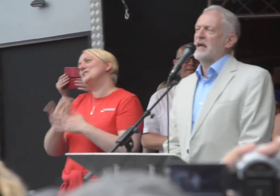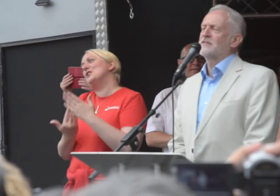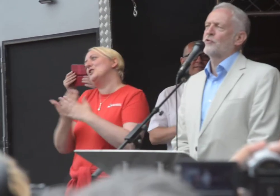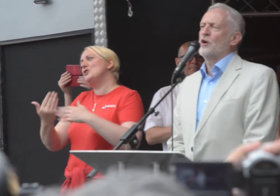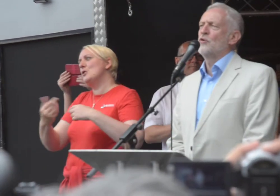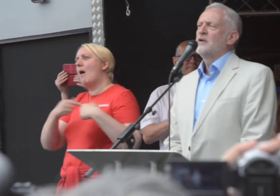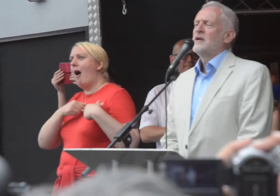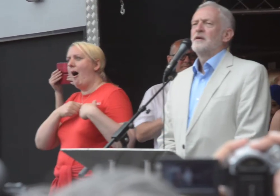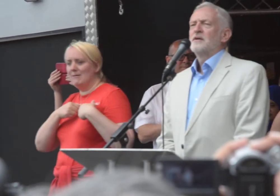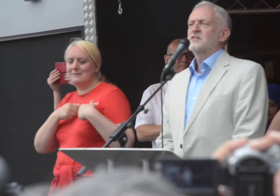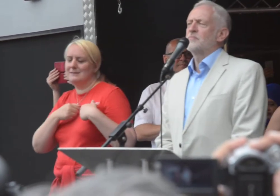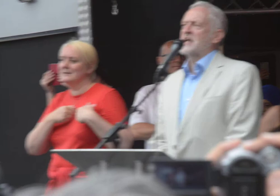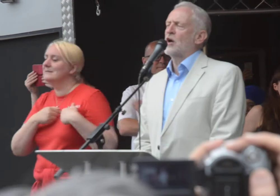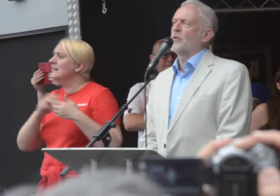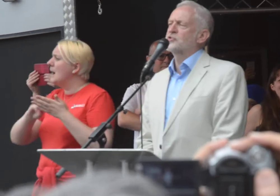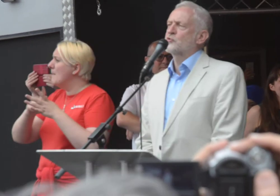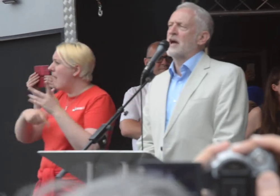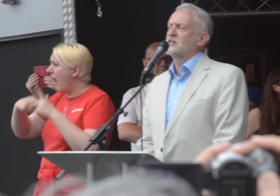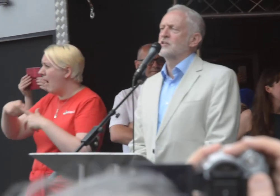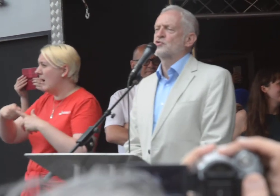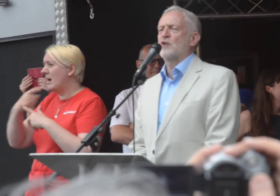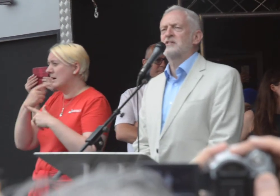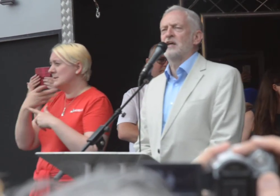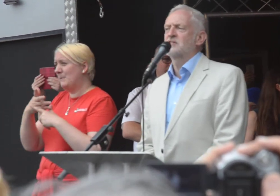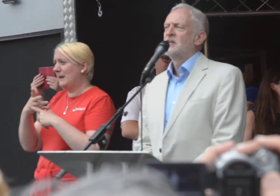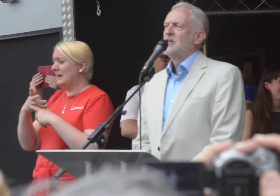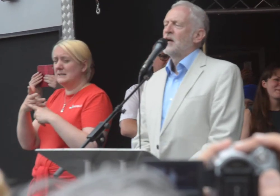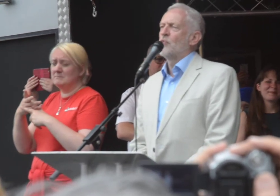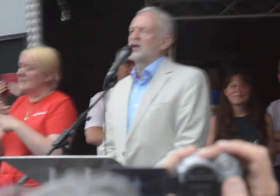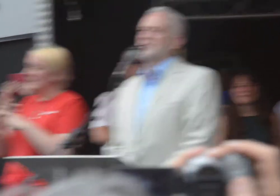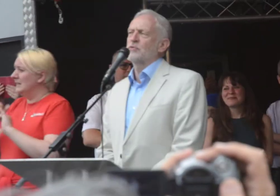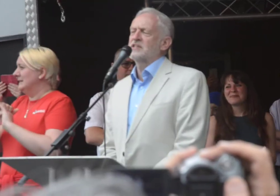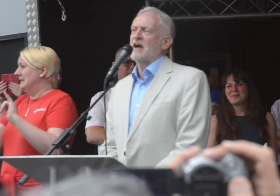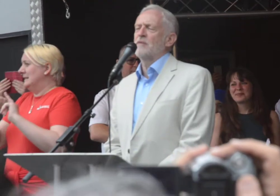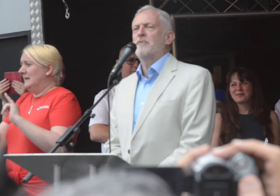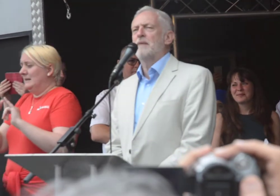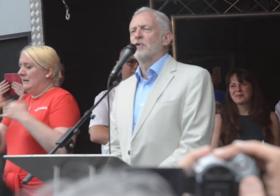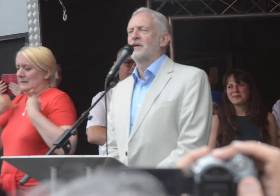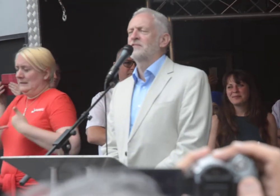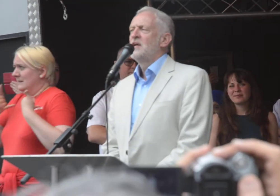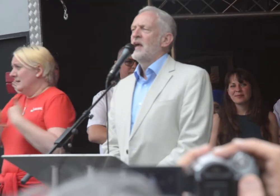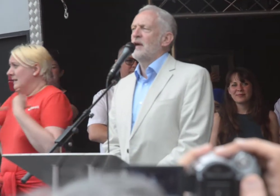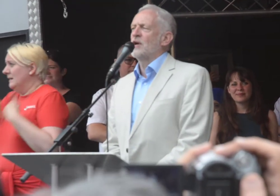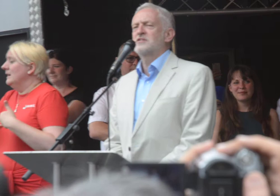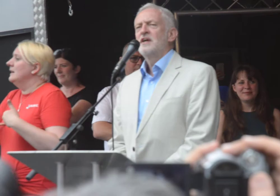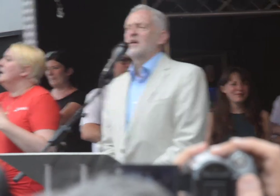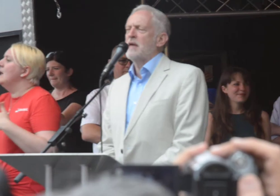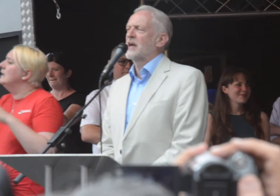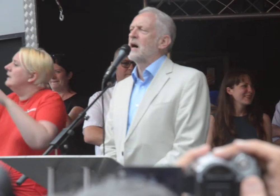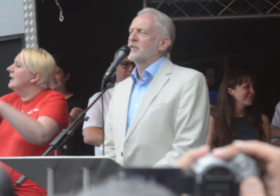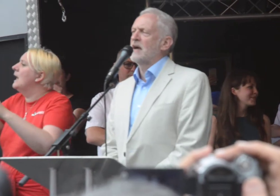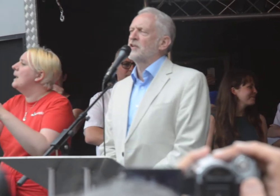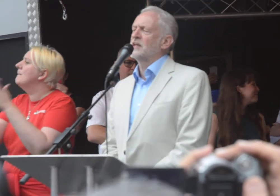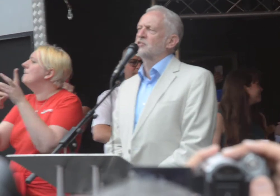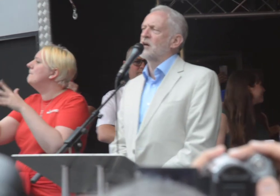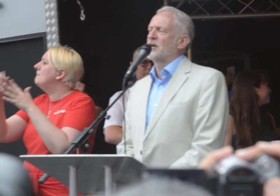has been through some terrible strains and stresses, and whilst he was there in Papworth, he was keeping